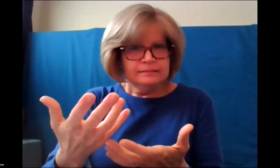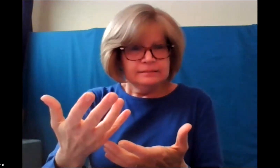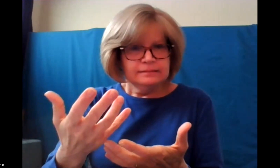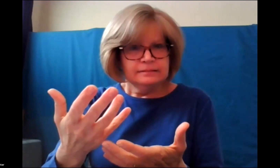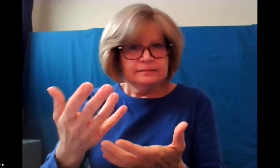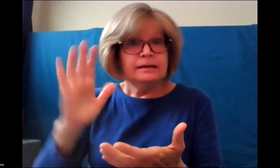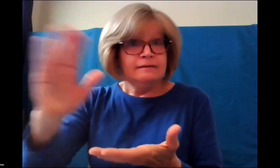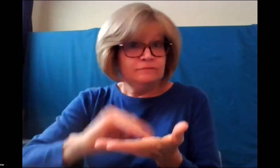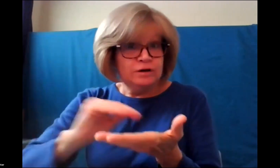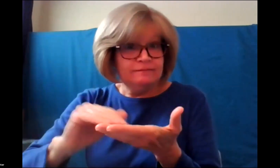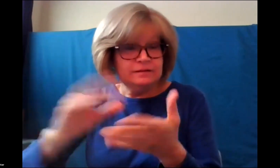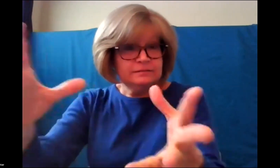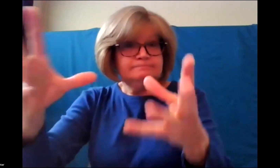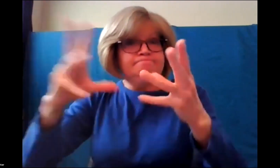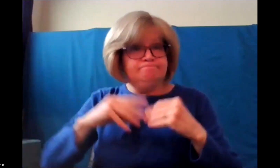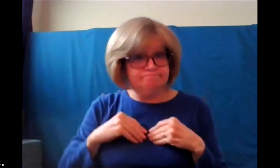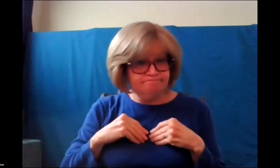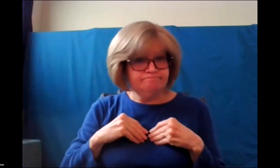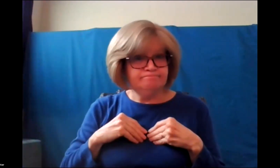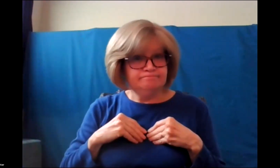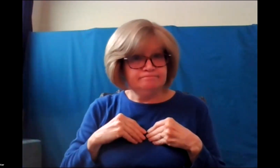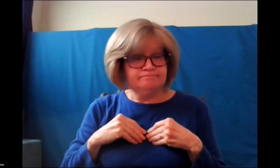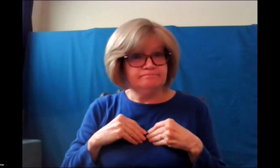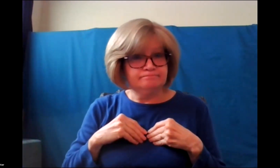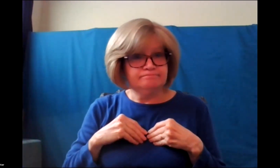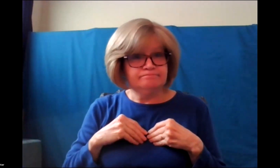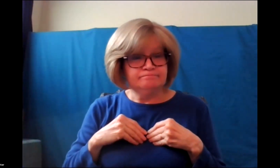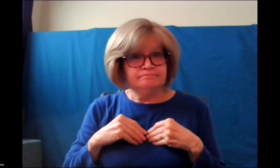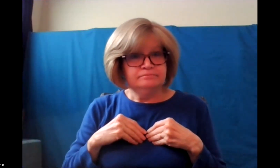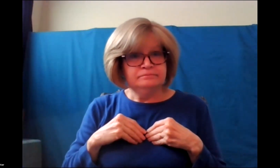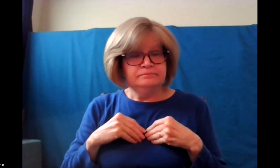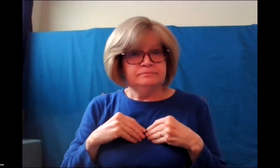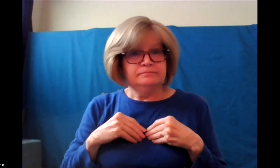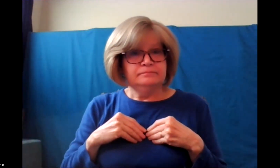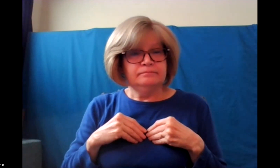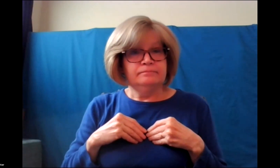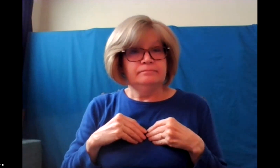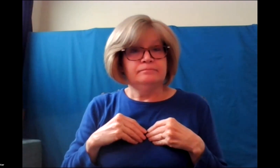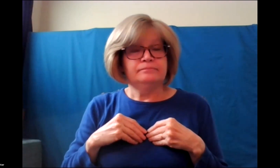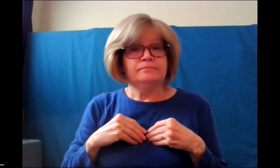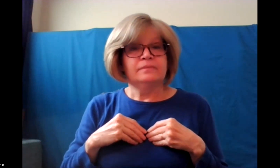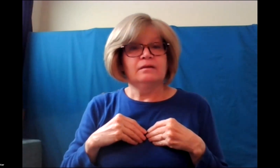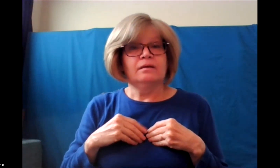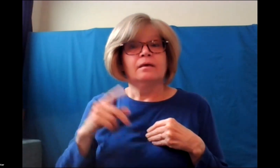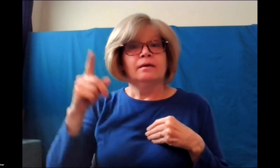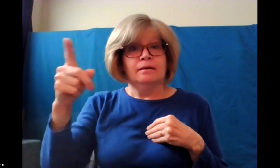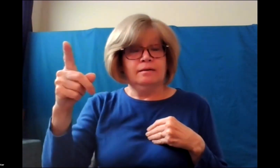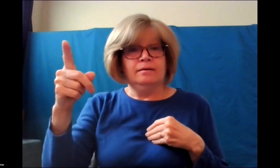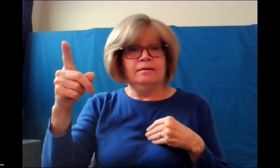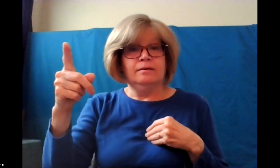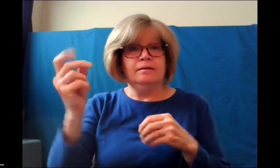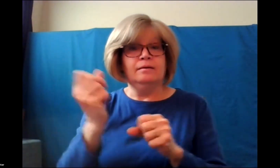receive his forgiveness for those failures, and then make him